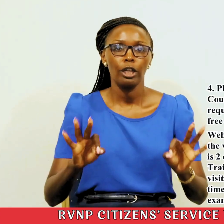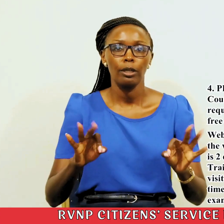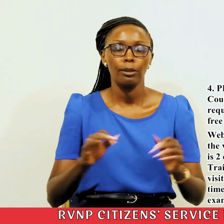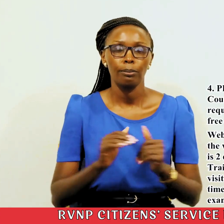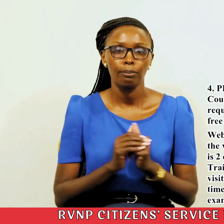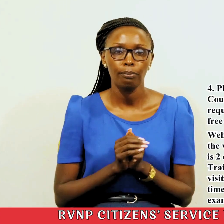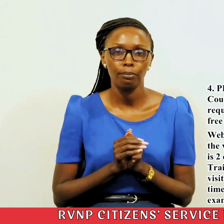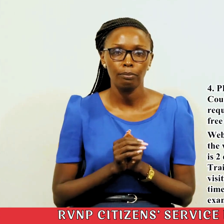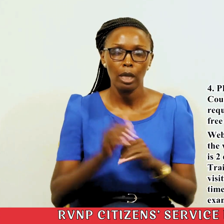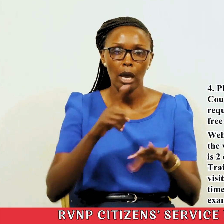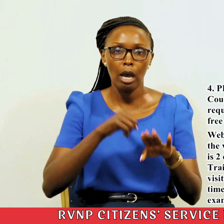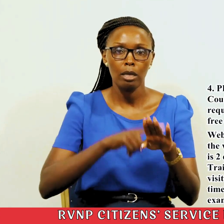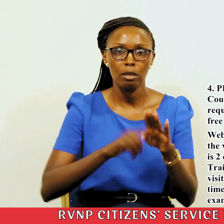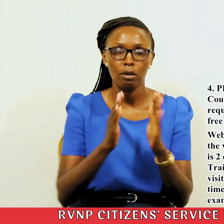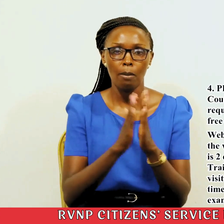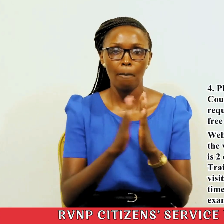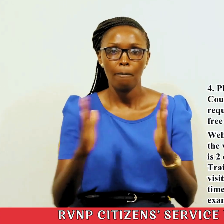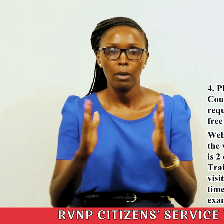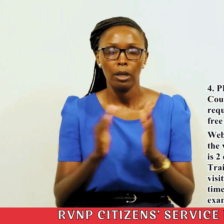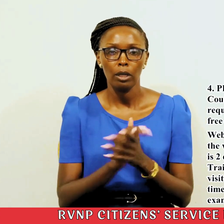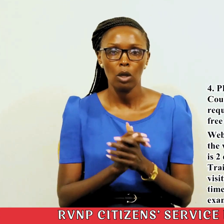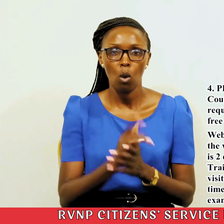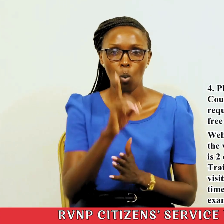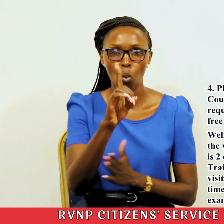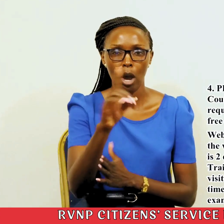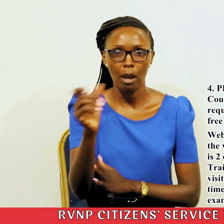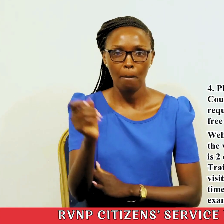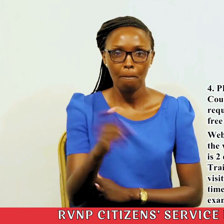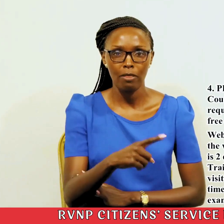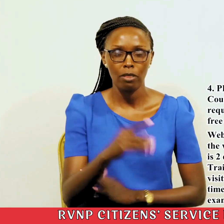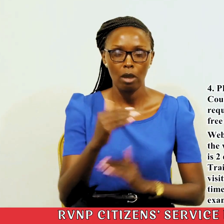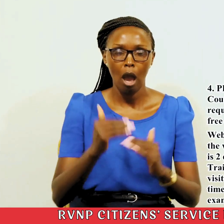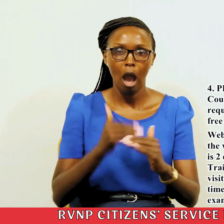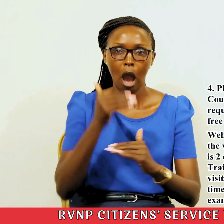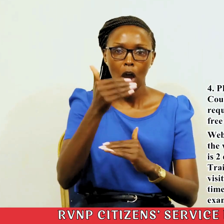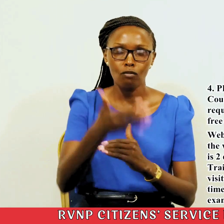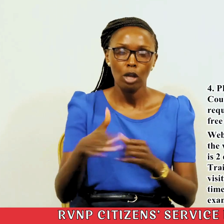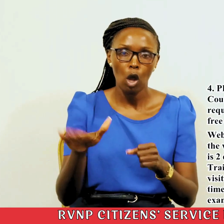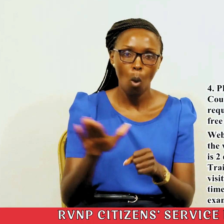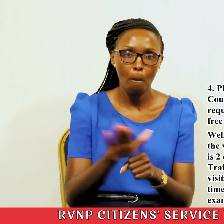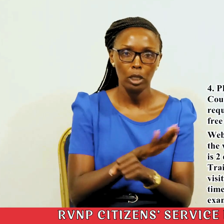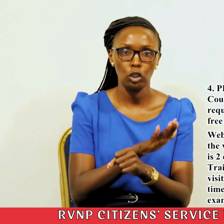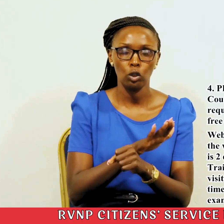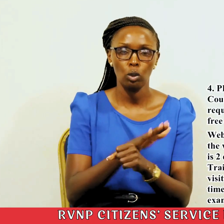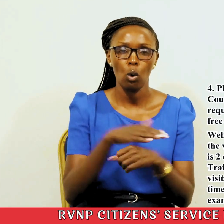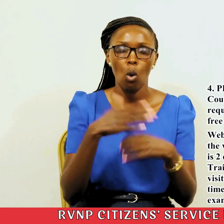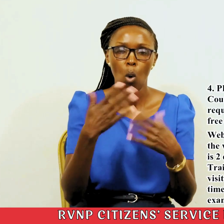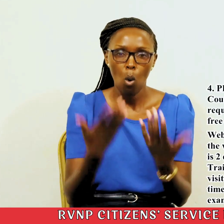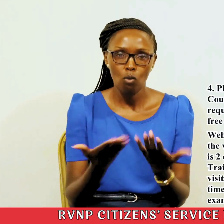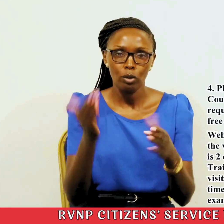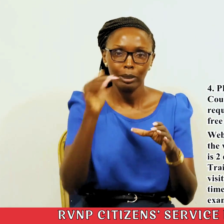The timeline is 1 month after completion of internal exams.